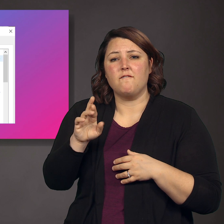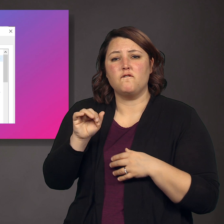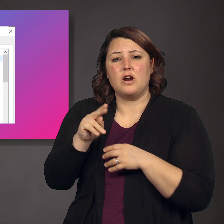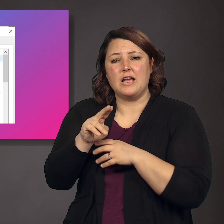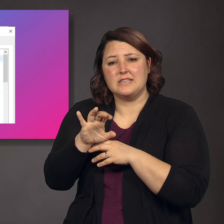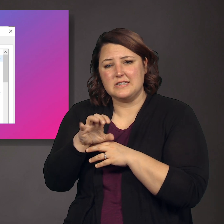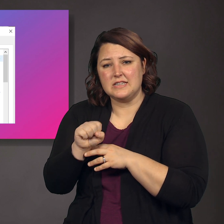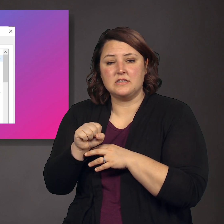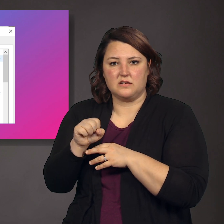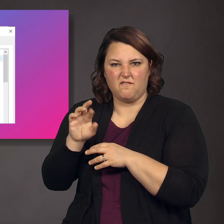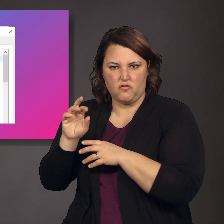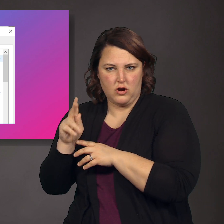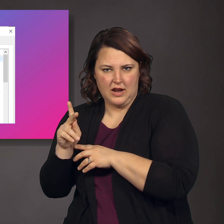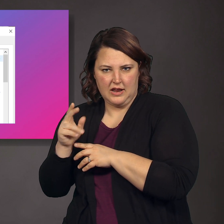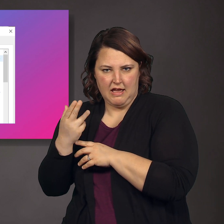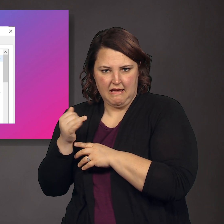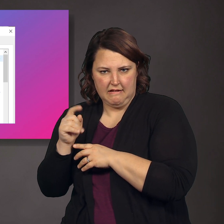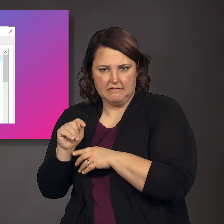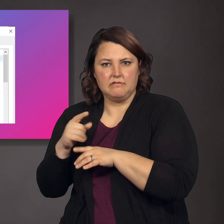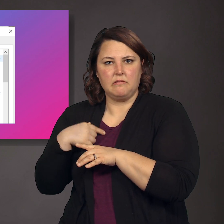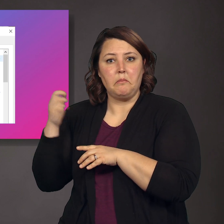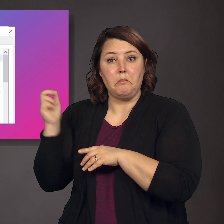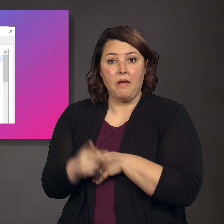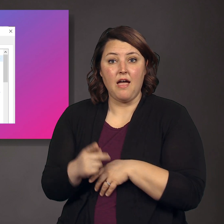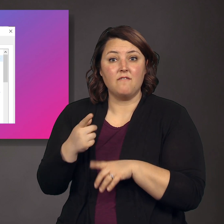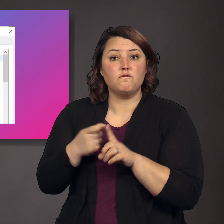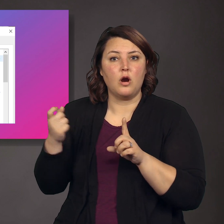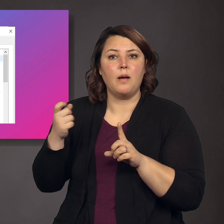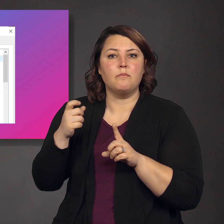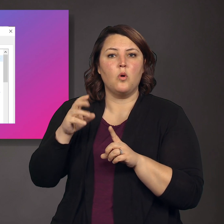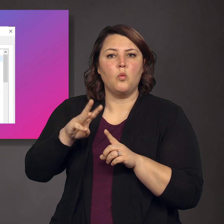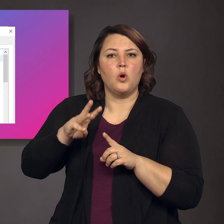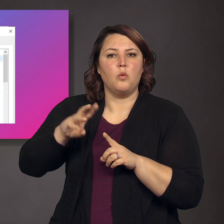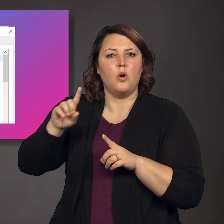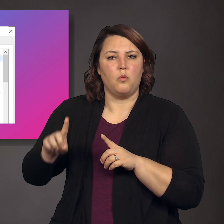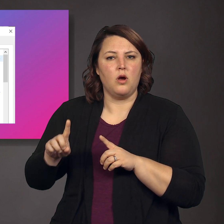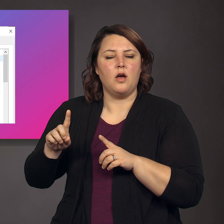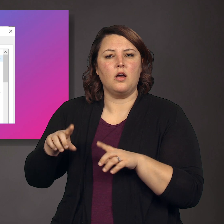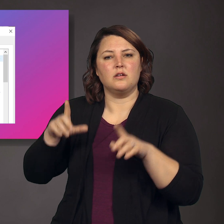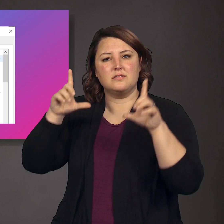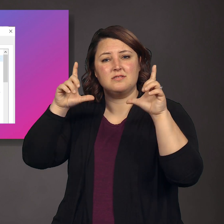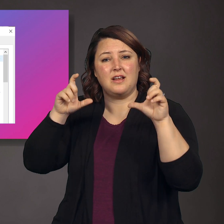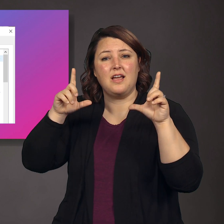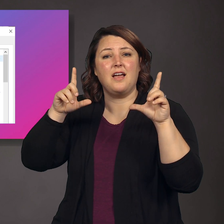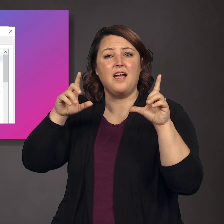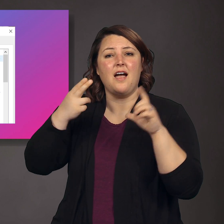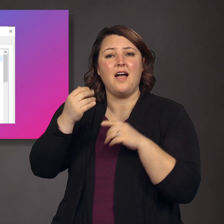Hyatt) on his return from World War I, taken at Highton House, Mansfield, Victoria.